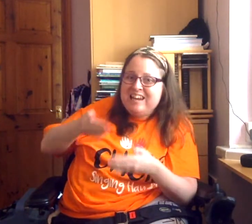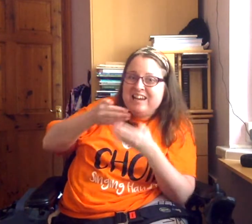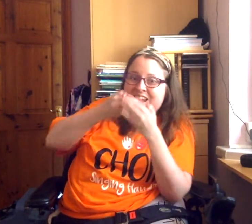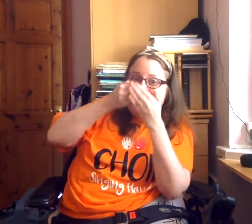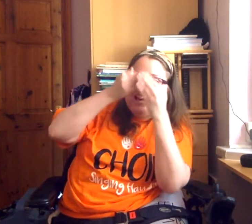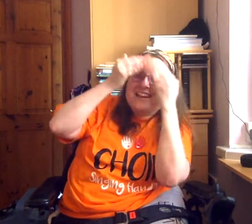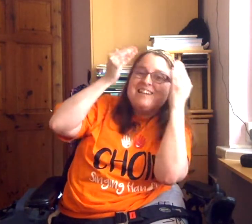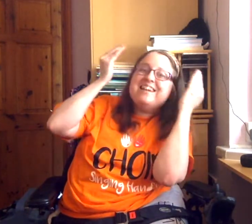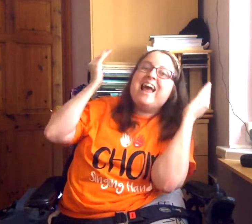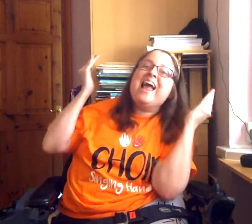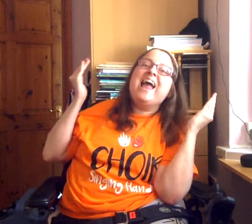rainy